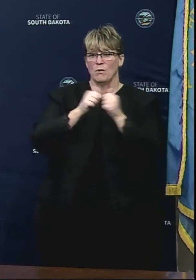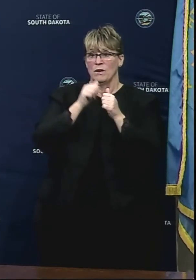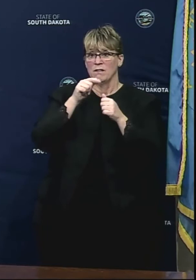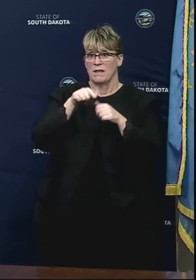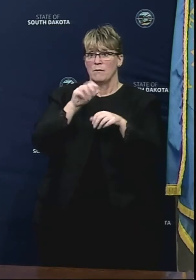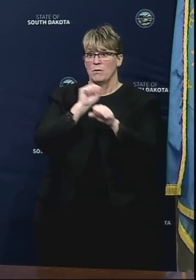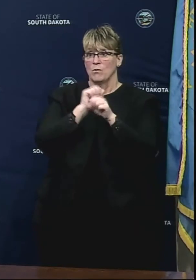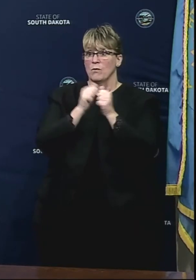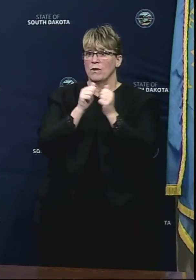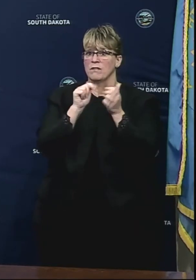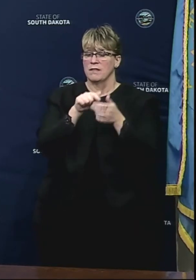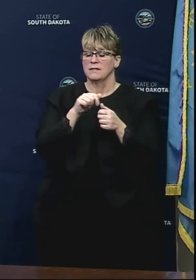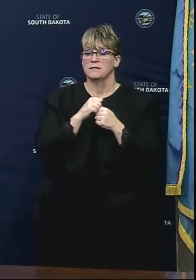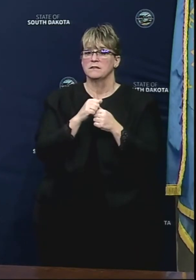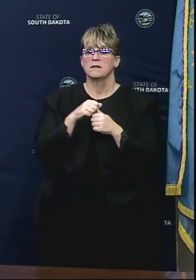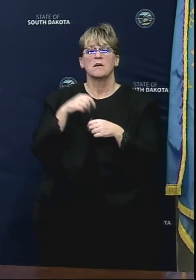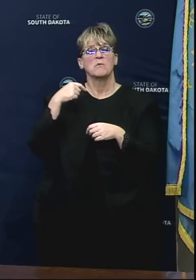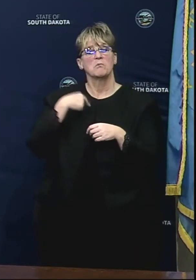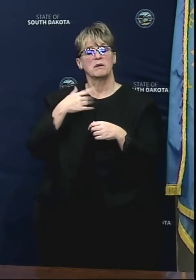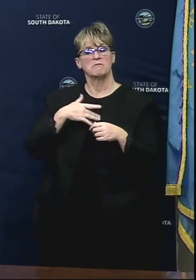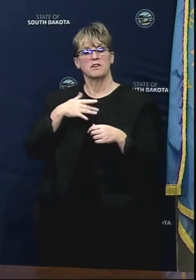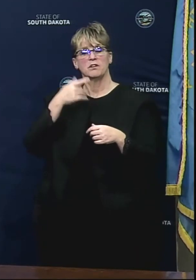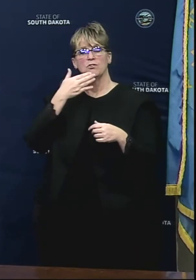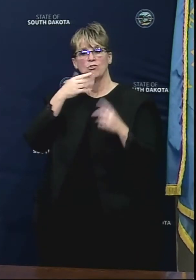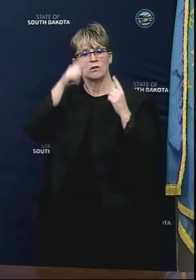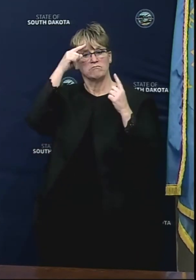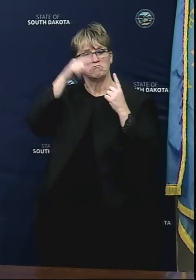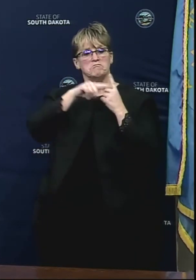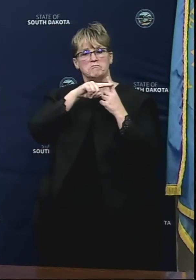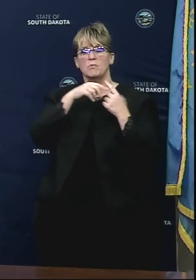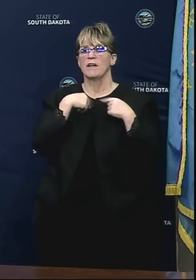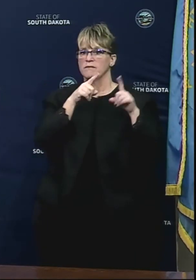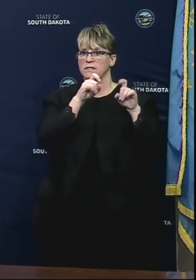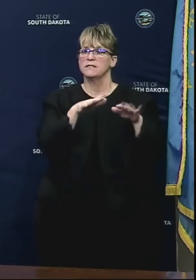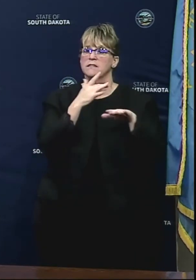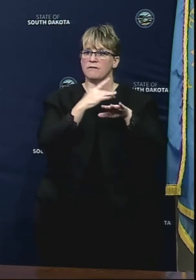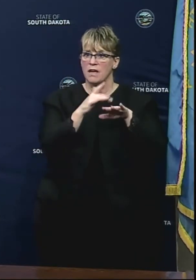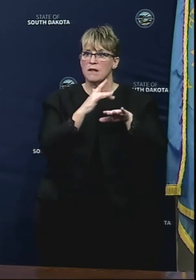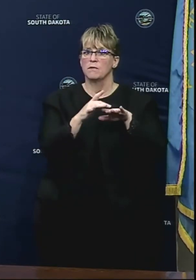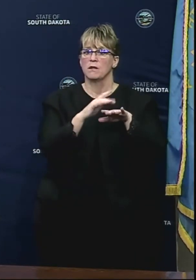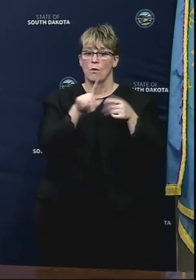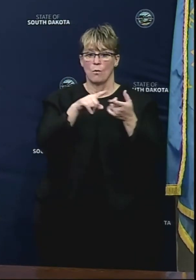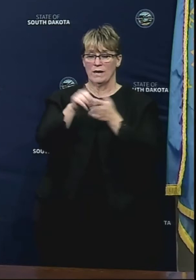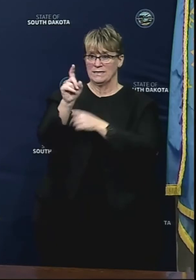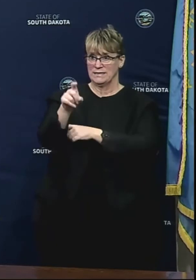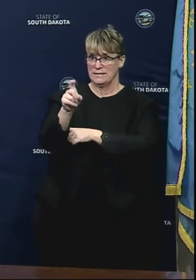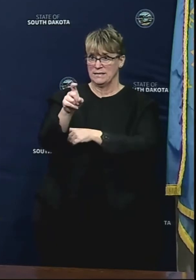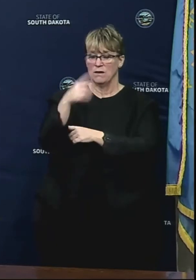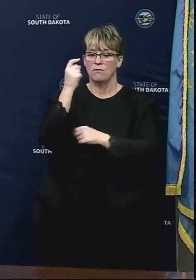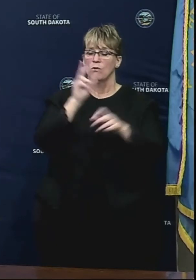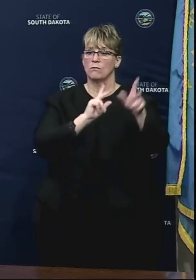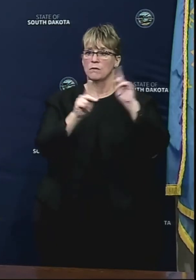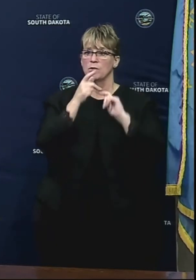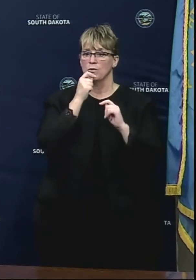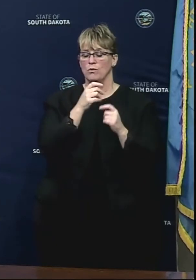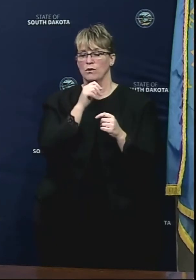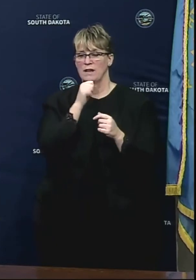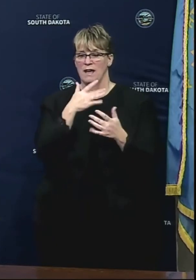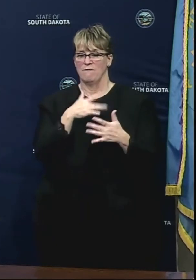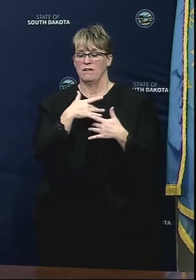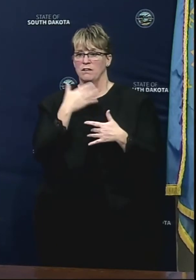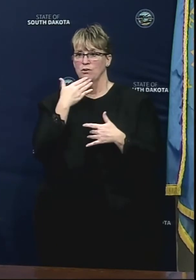this. We're optimistic, though, that we will have testing available as needed, and that will be for people that have symptoms